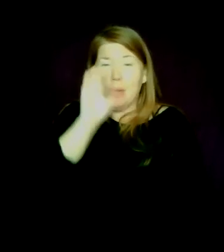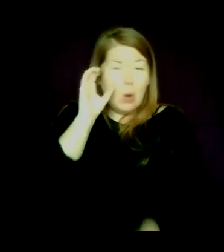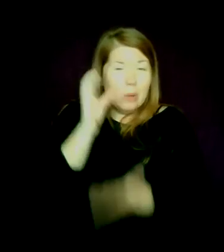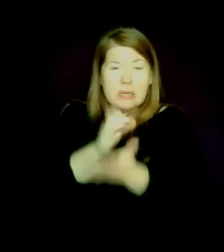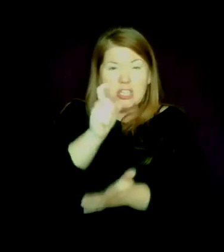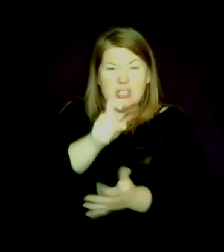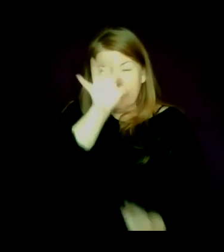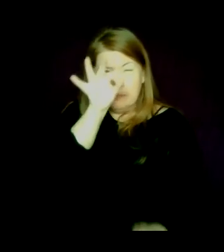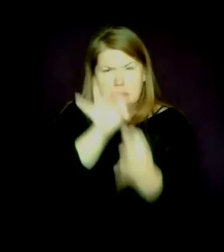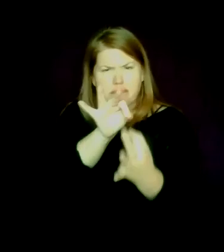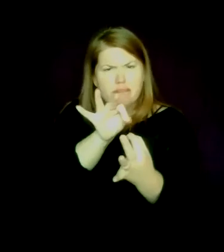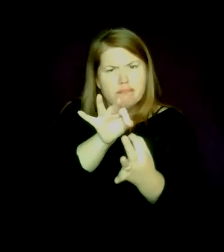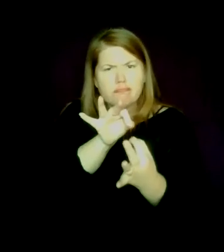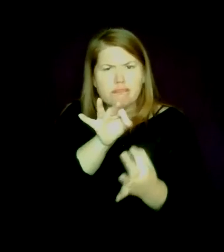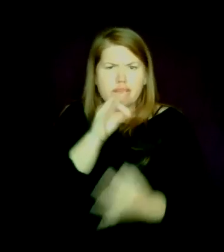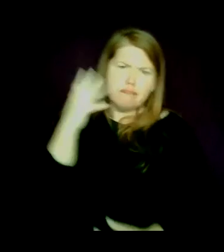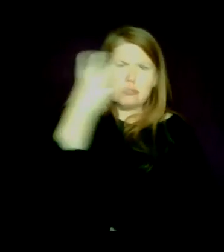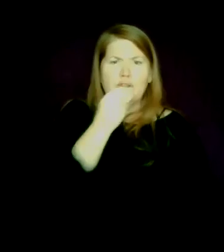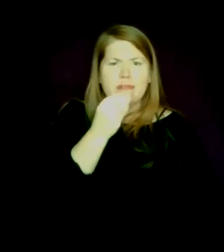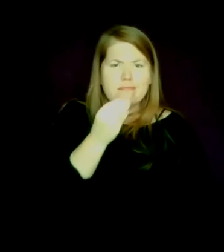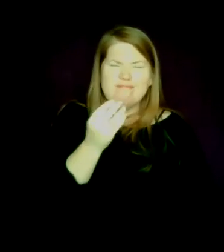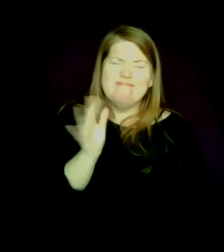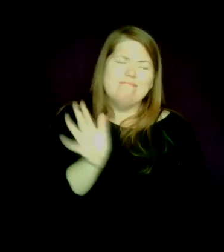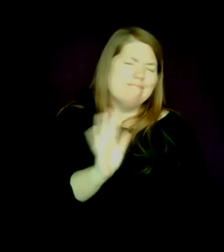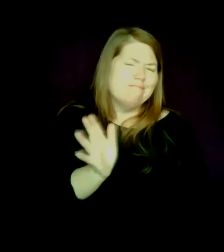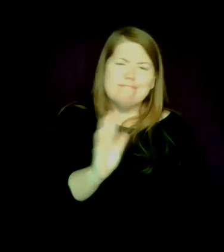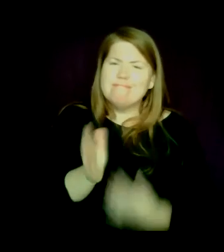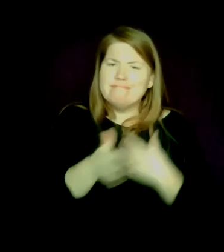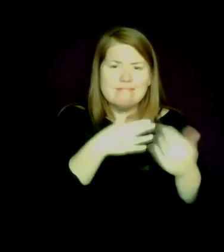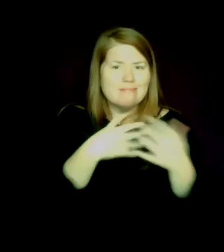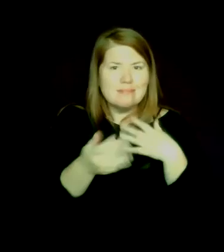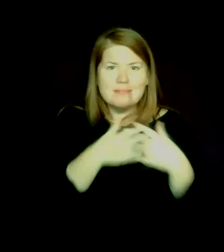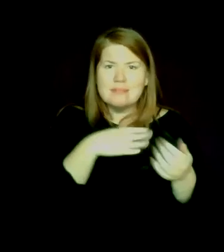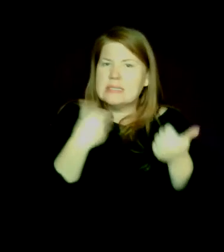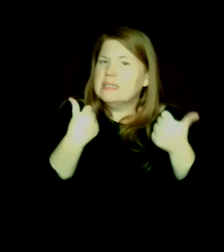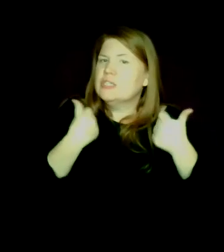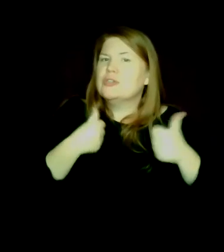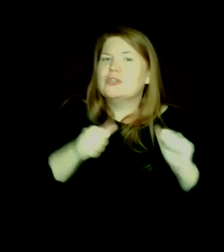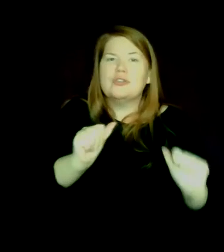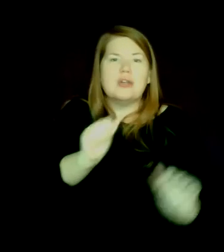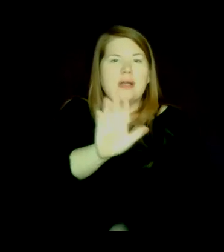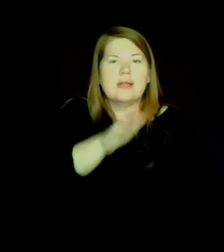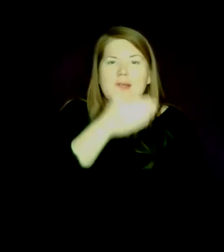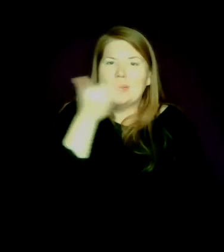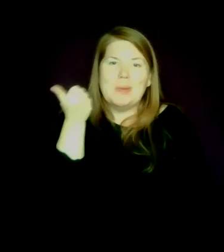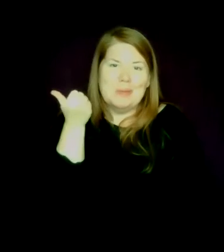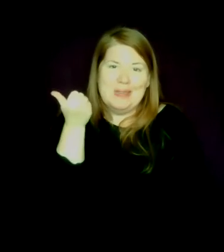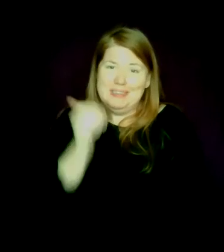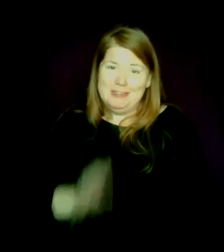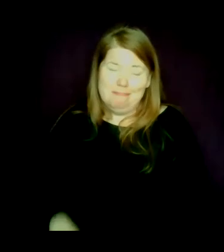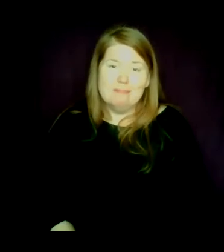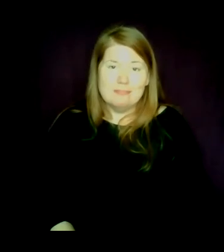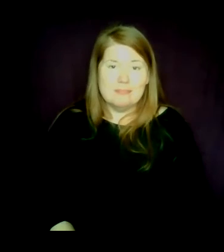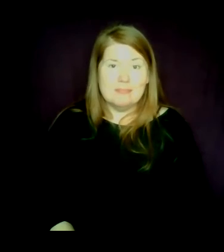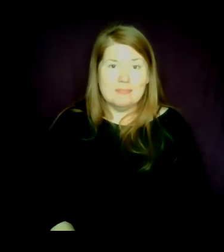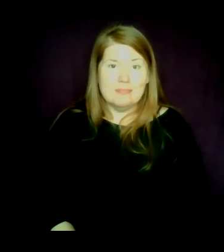her picture look as pretty as this one. But I'm going to look at the picture of Shauna and I'm going to try my best, okay? So I'm